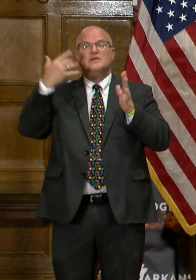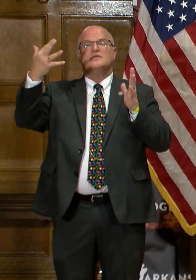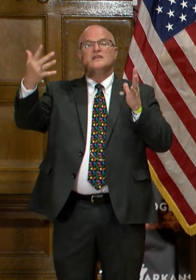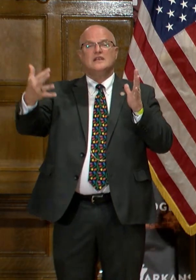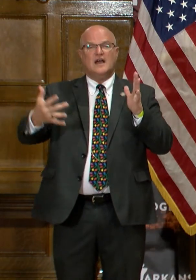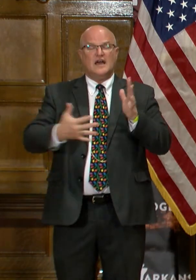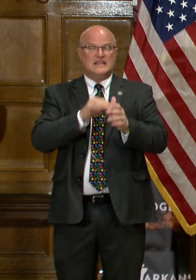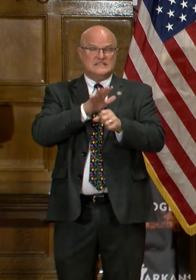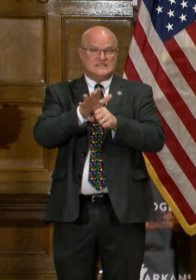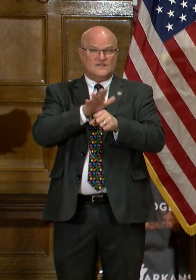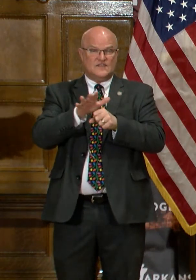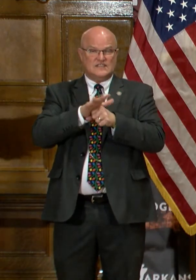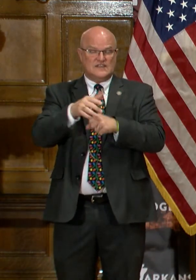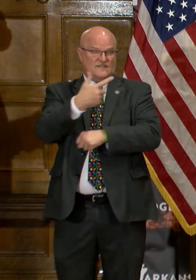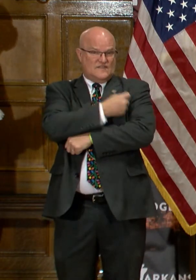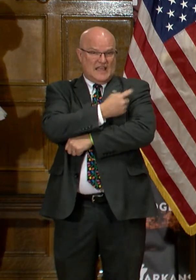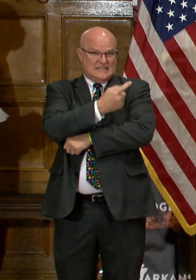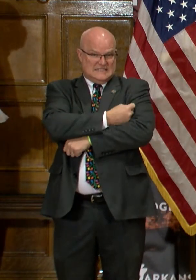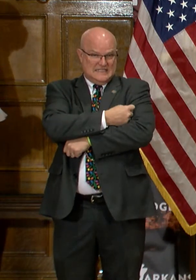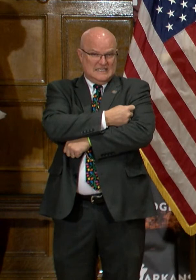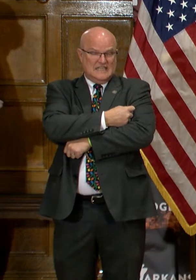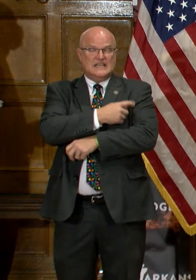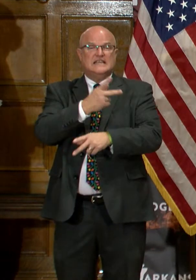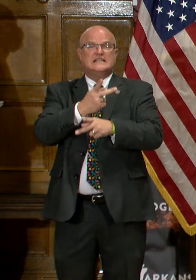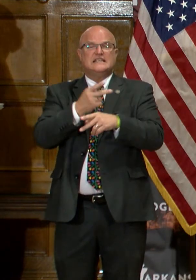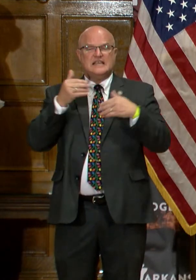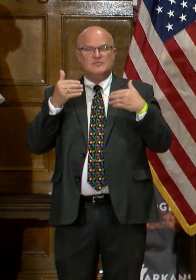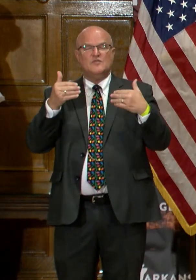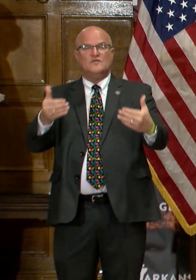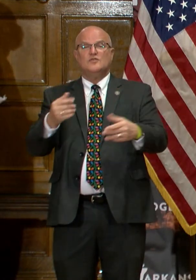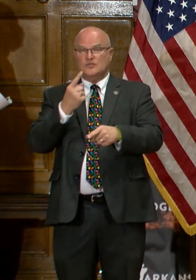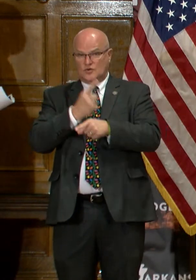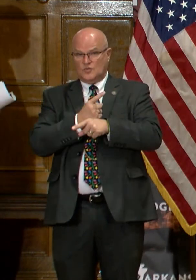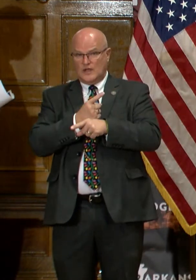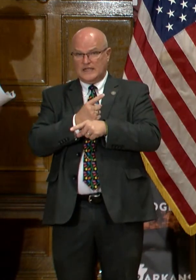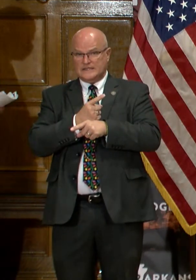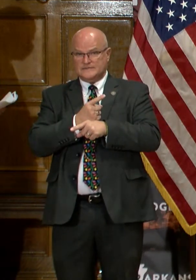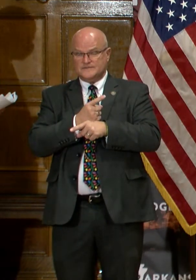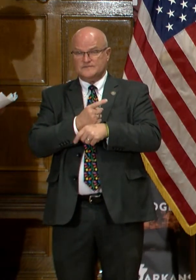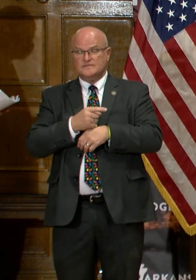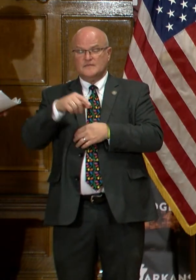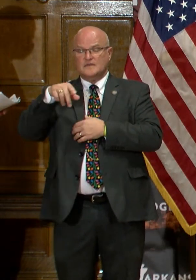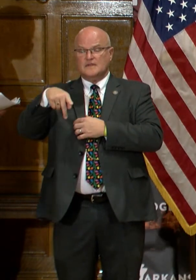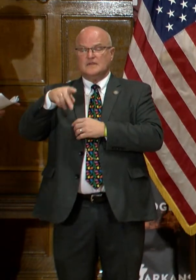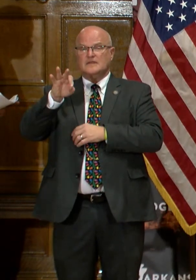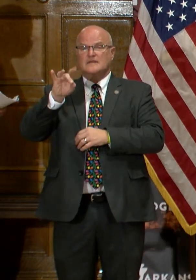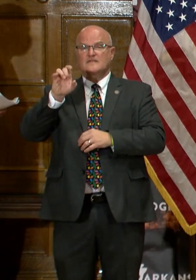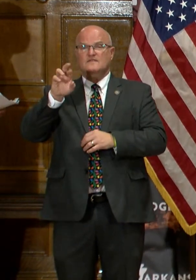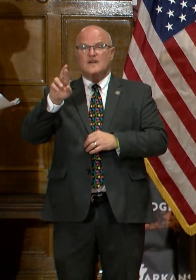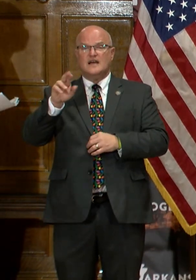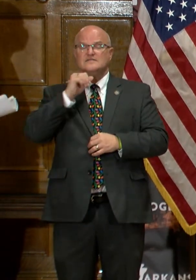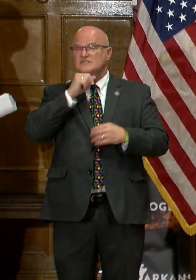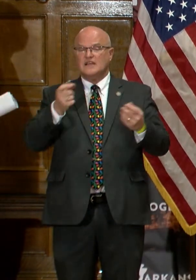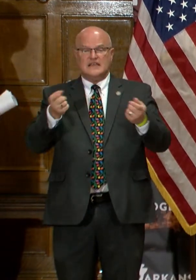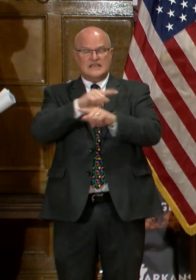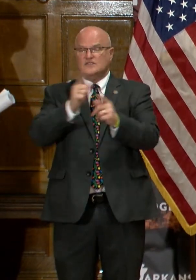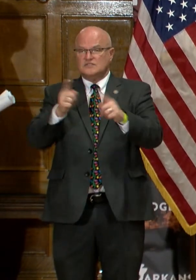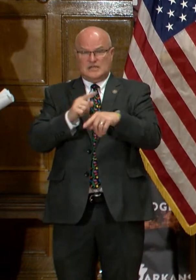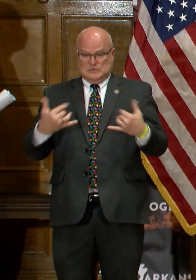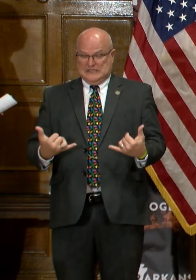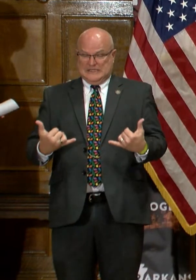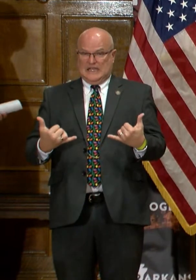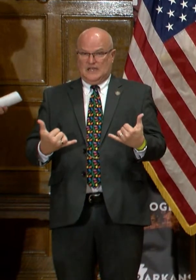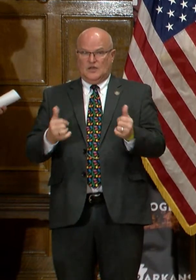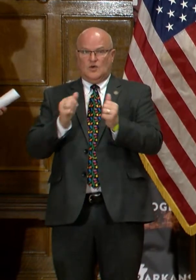intervals sufficient vaccine to keep going forward. And you're correct. Pfizer vaccine is not interchangeable, at least at